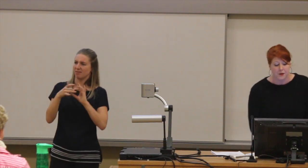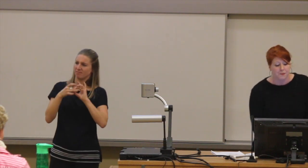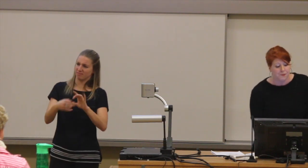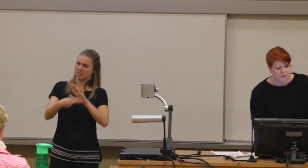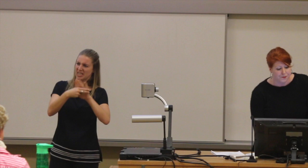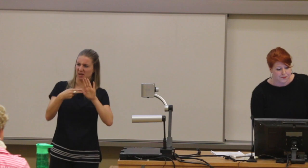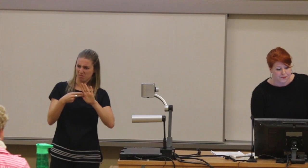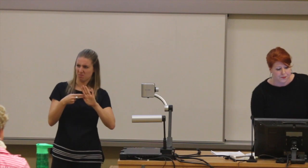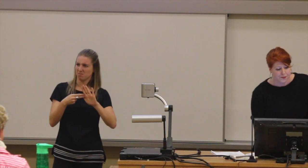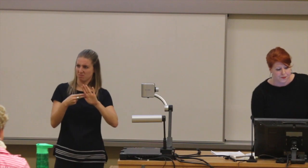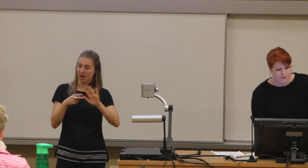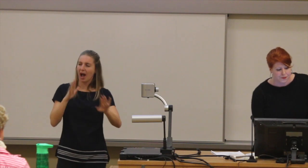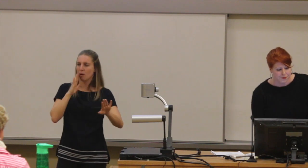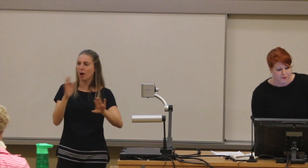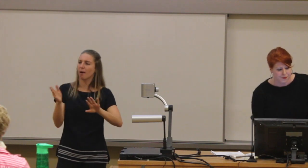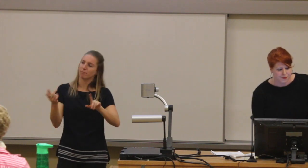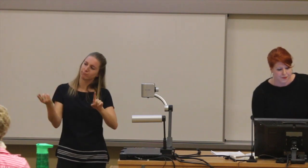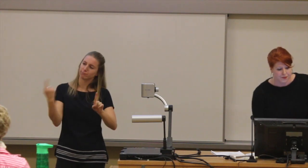back later.